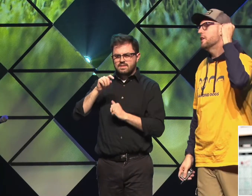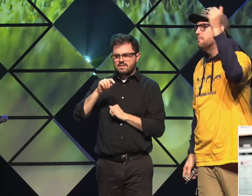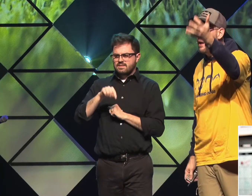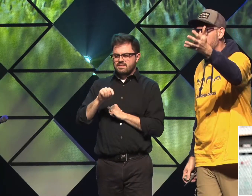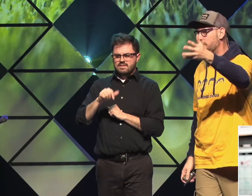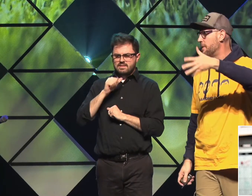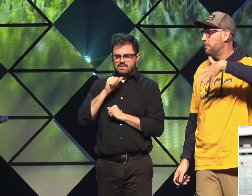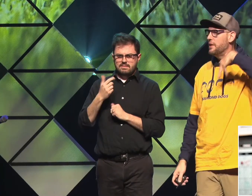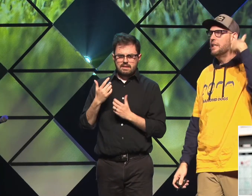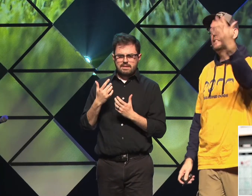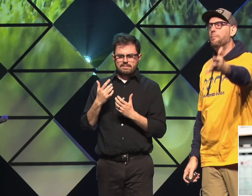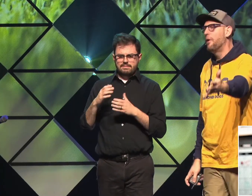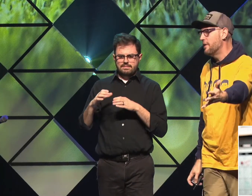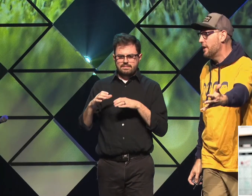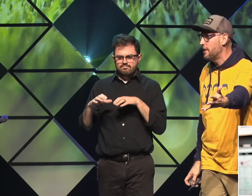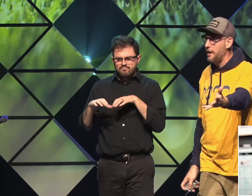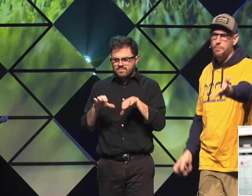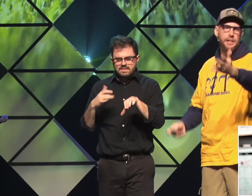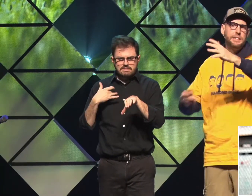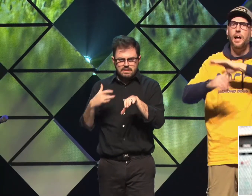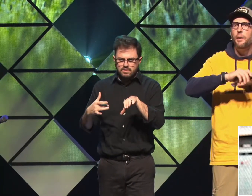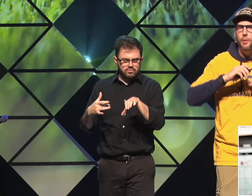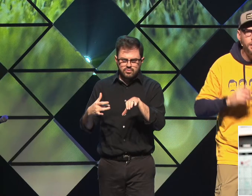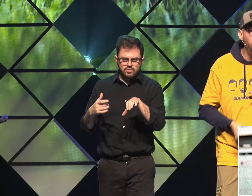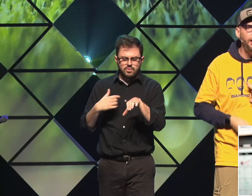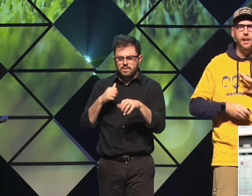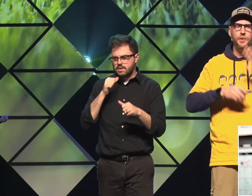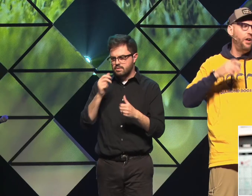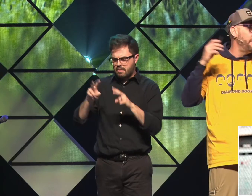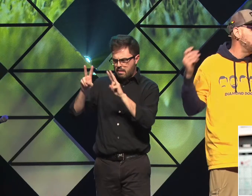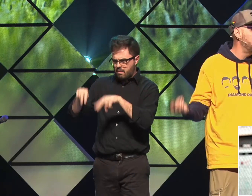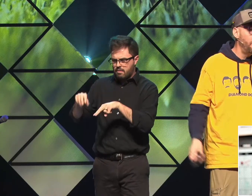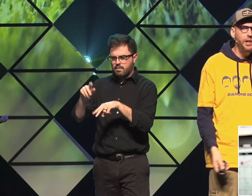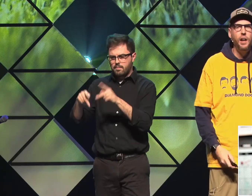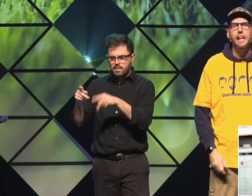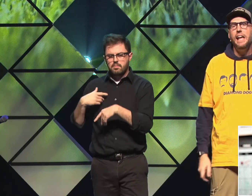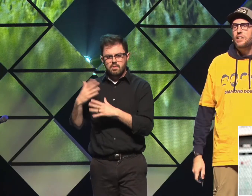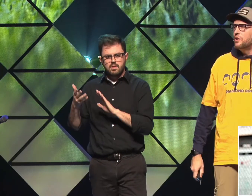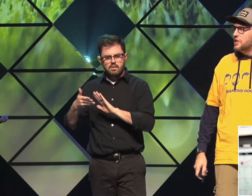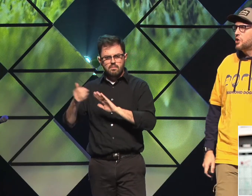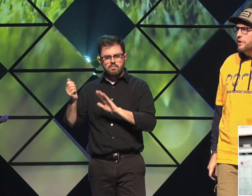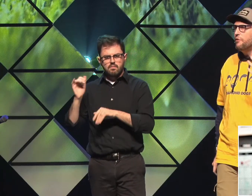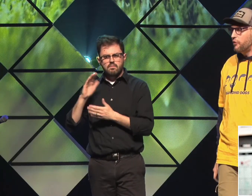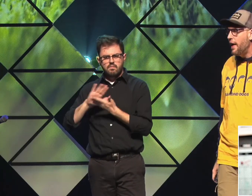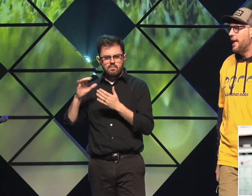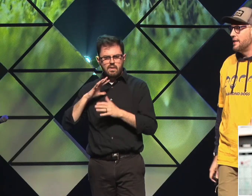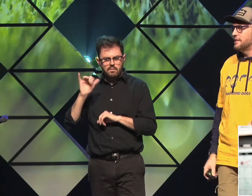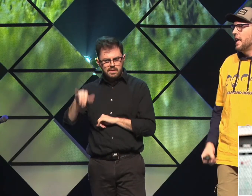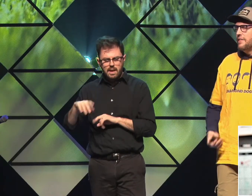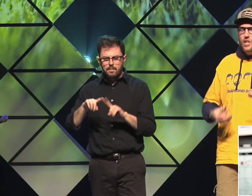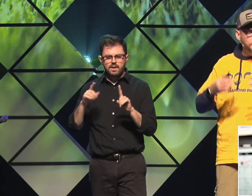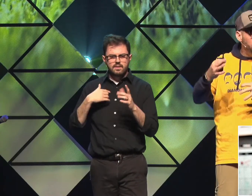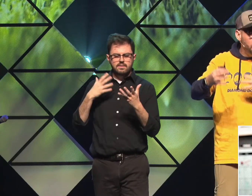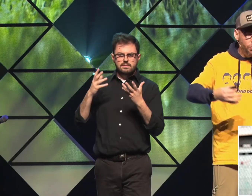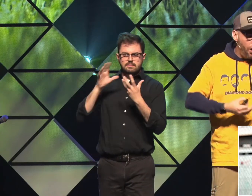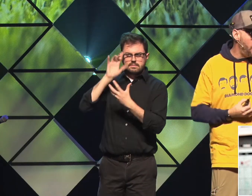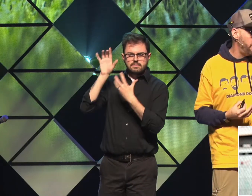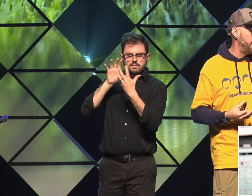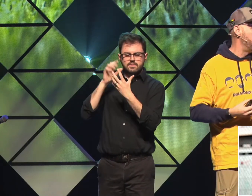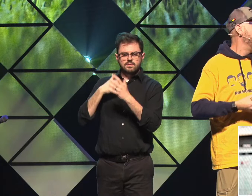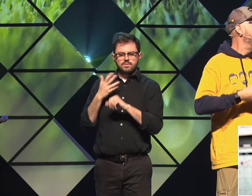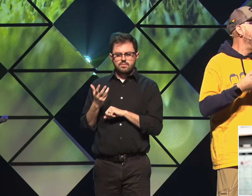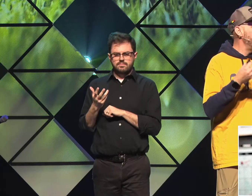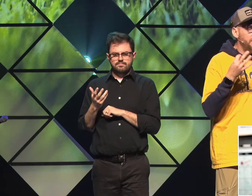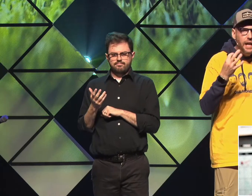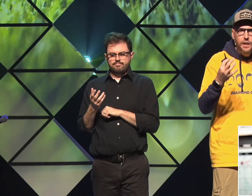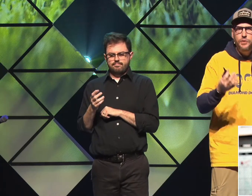be judgmental to the people that it is a part of their life, but it's not a part of my life, and all this is going on. And so these 3 friends, they just begin to walk with